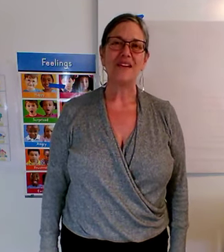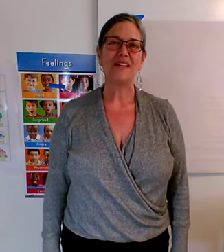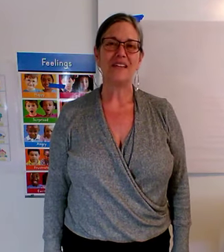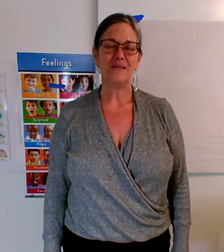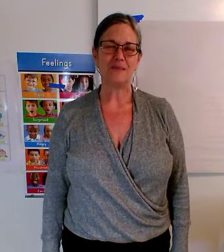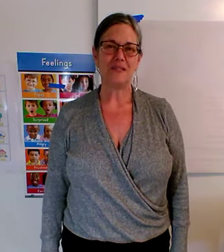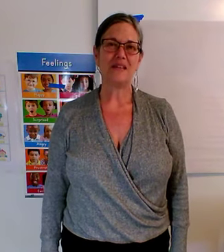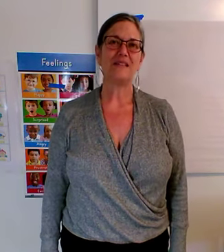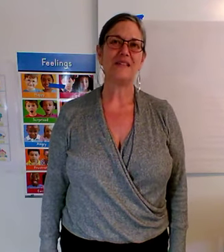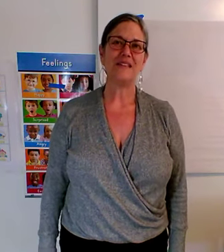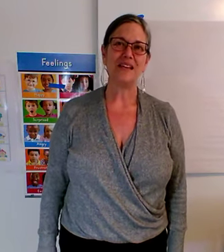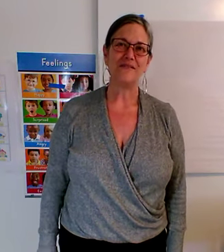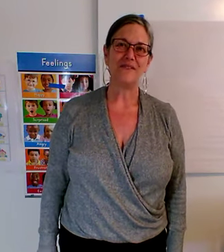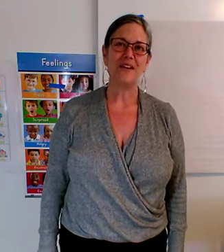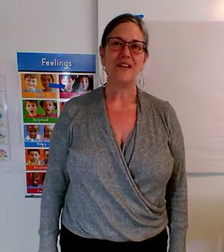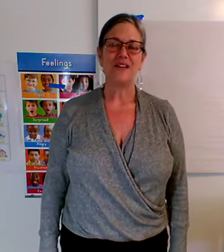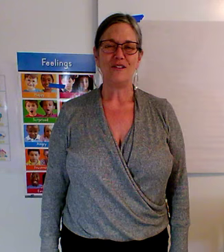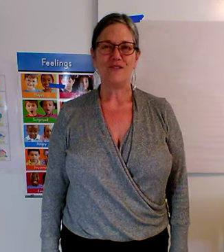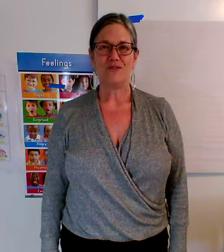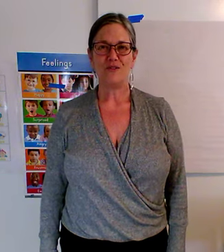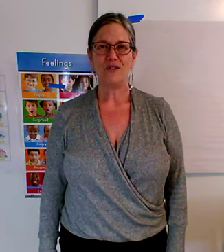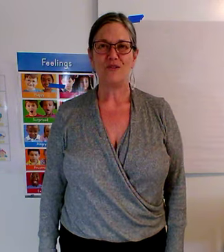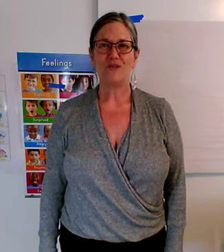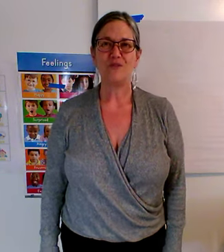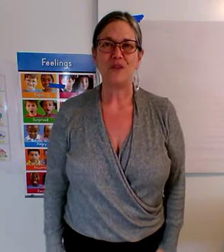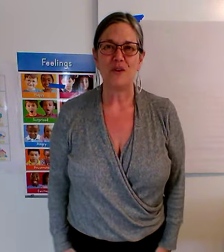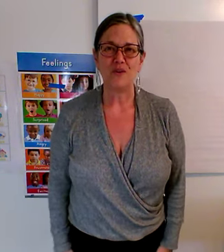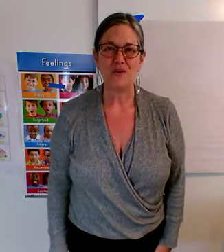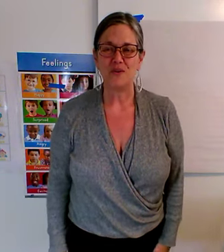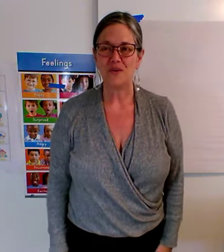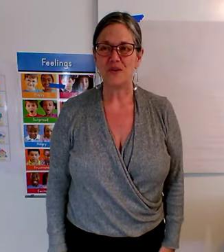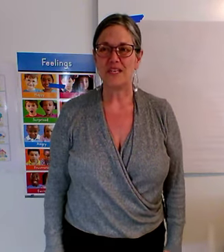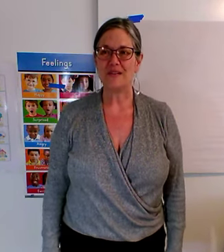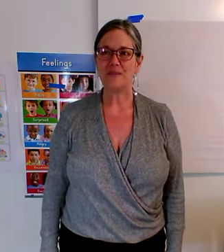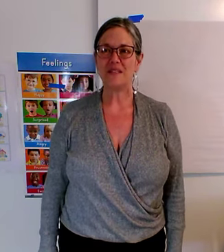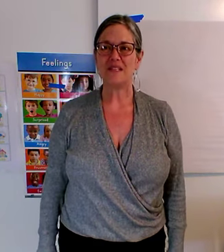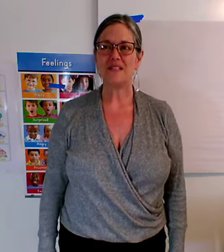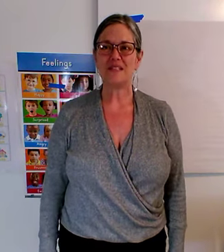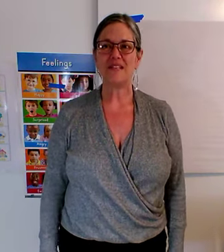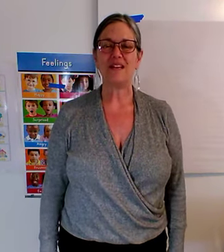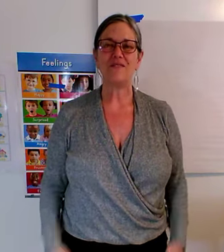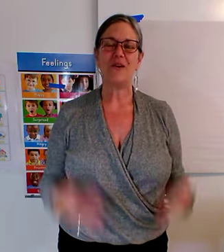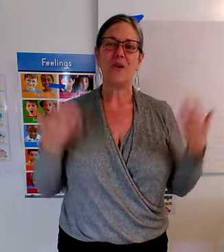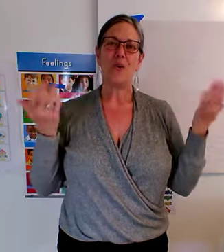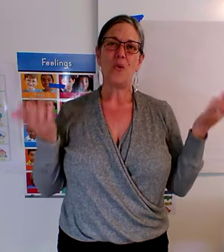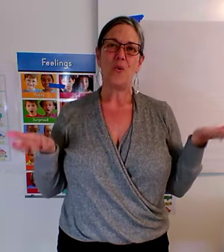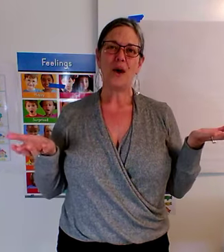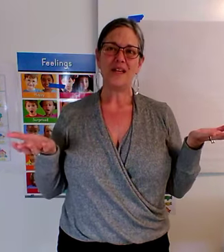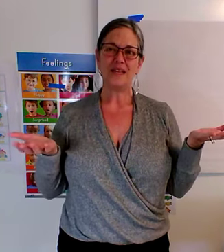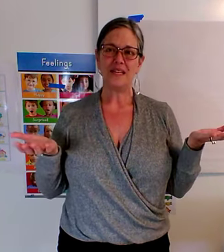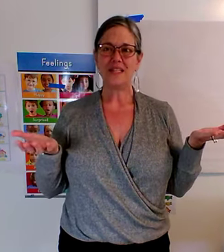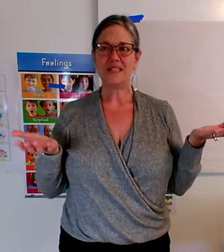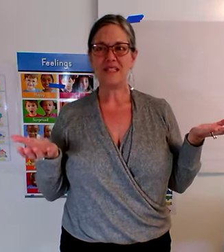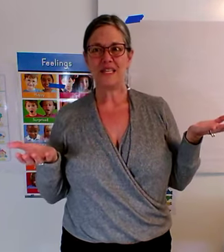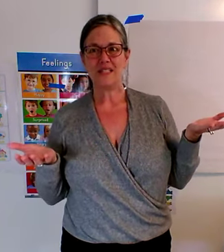keeps us safe. Do you know who keeps us safe? What is this